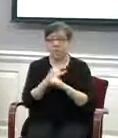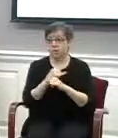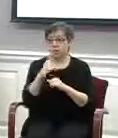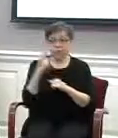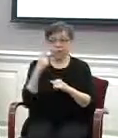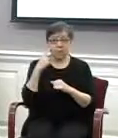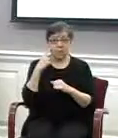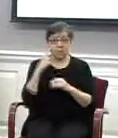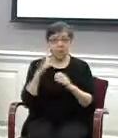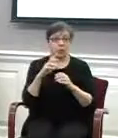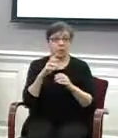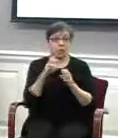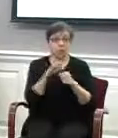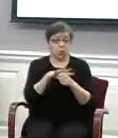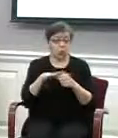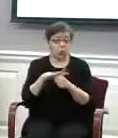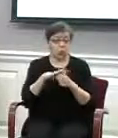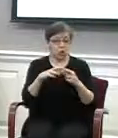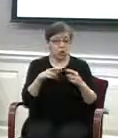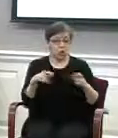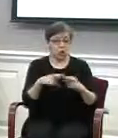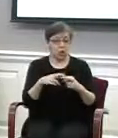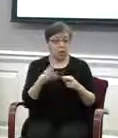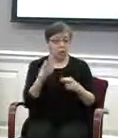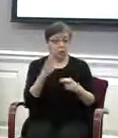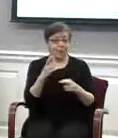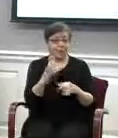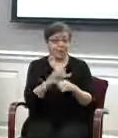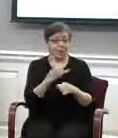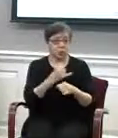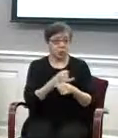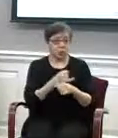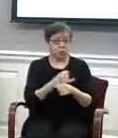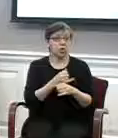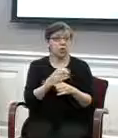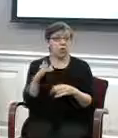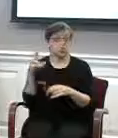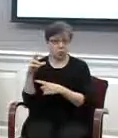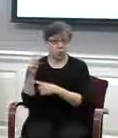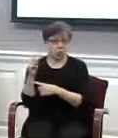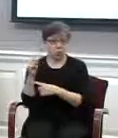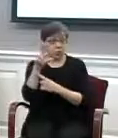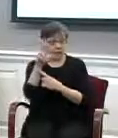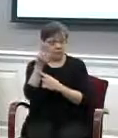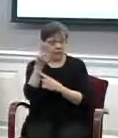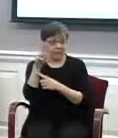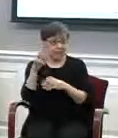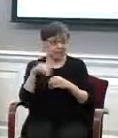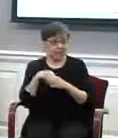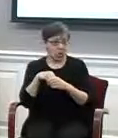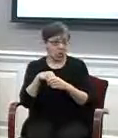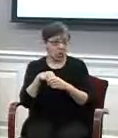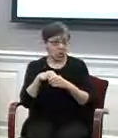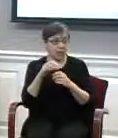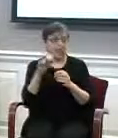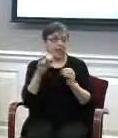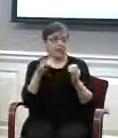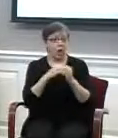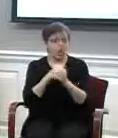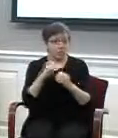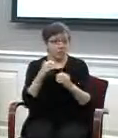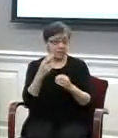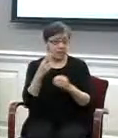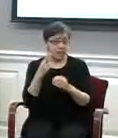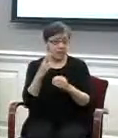organizations, regional human rights institutions. So the UN is actively engaged, the Office of the High Commissioner for Human Rights, working with governments interested